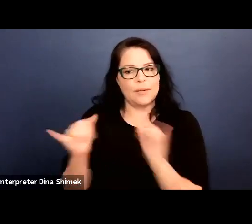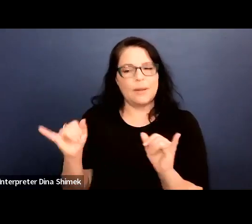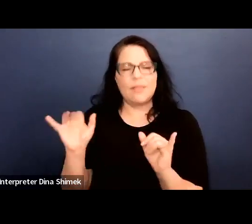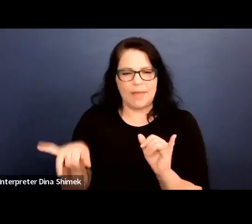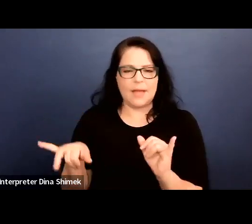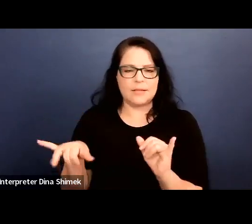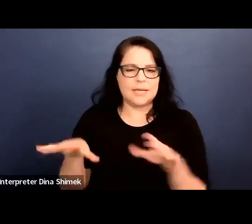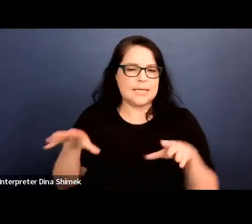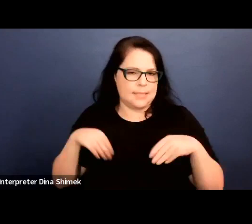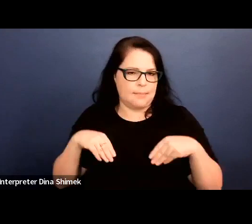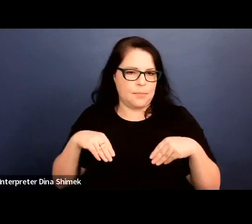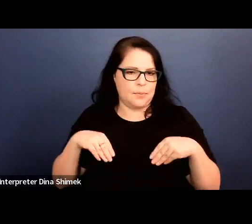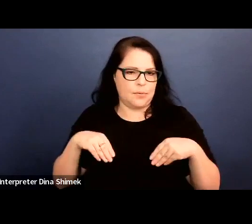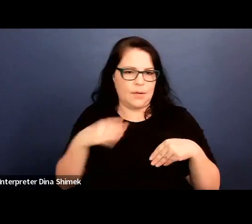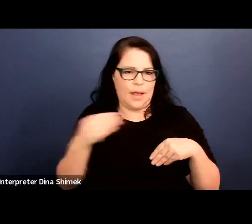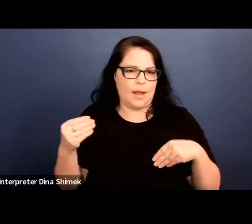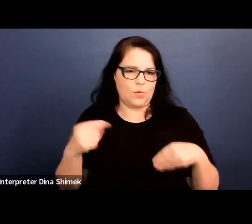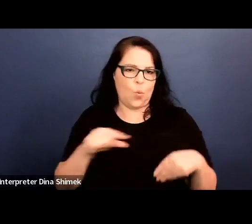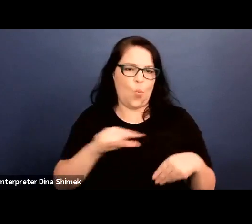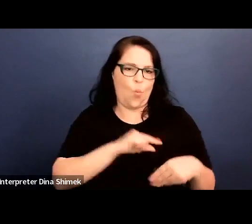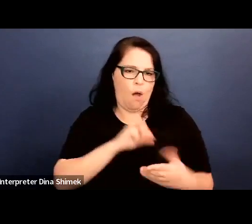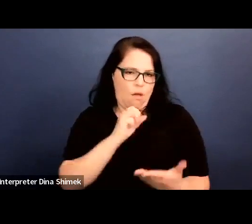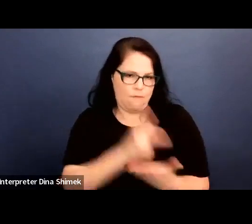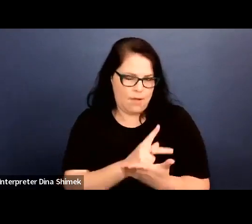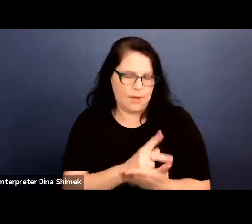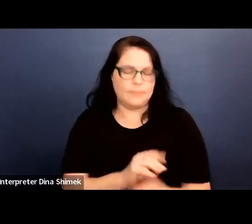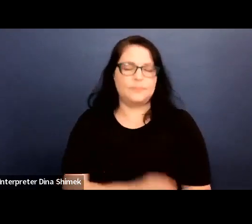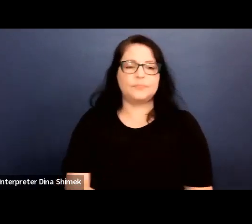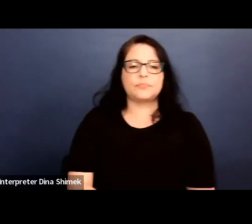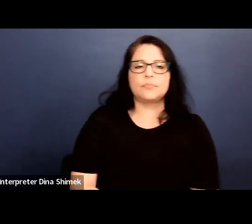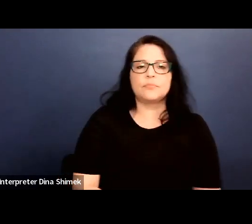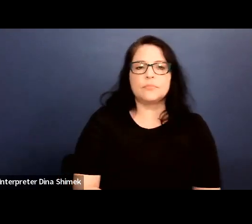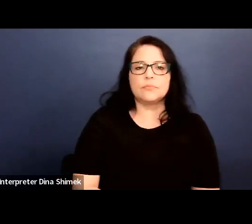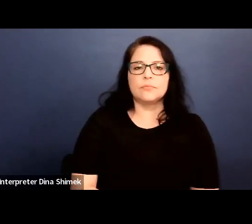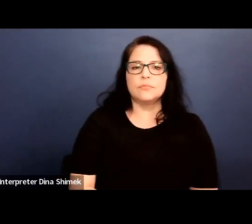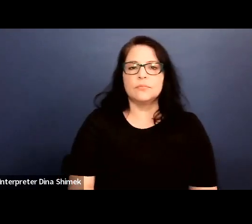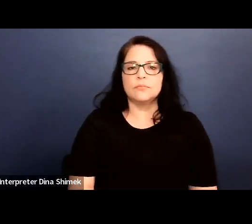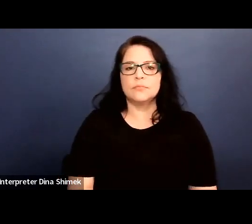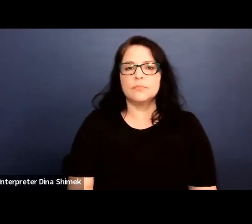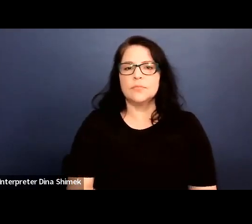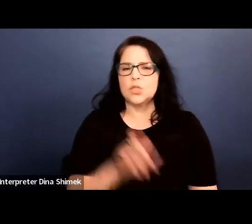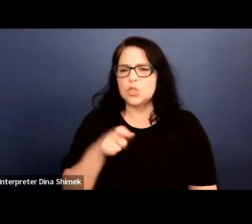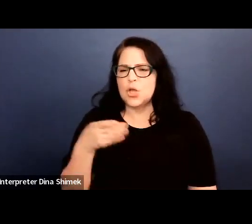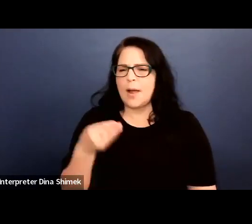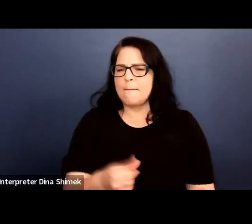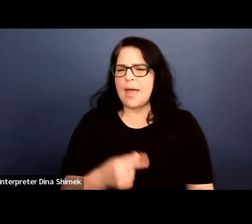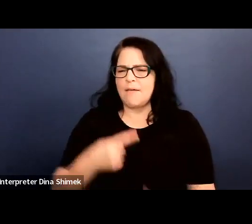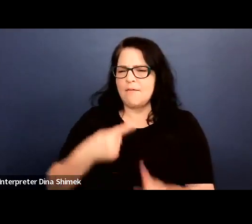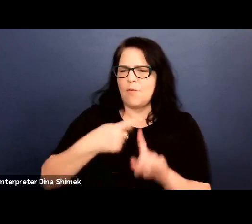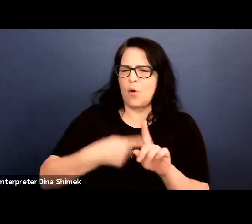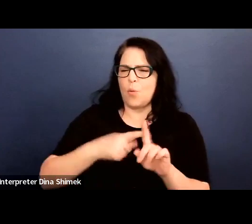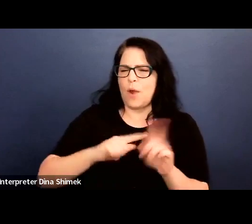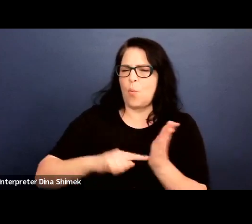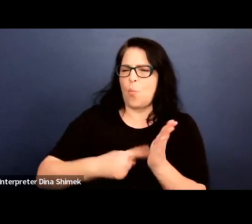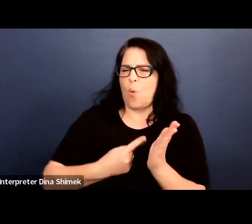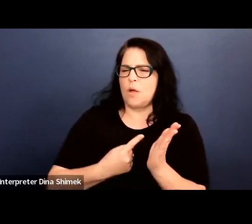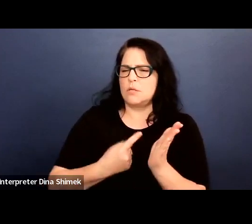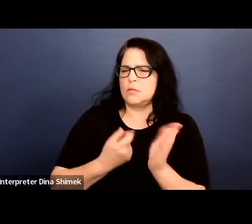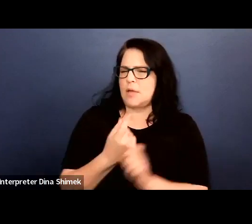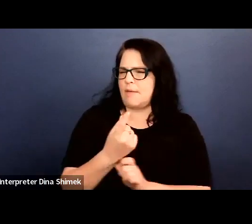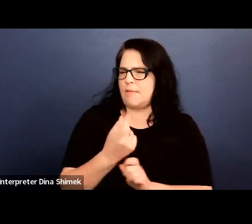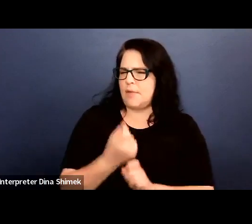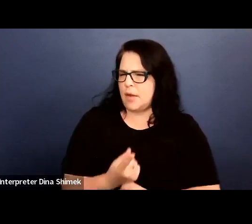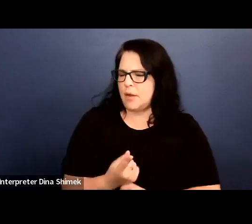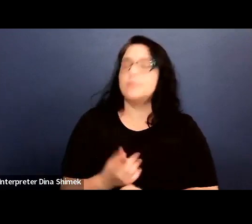expense. Is it how best to pay for rent is once per year? Okay, this is a question from Joseph.